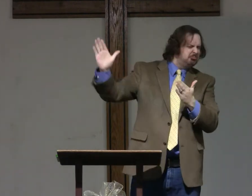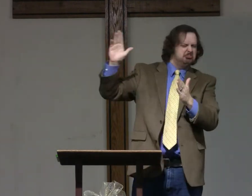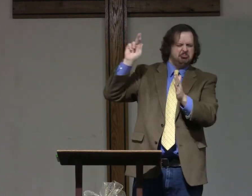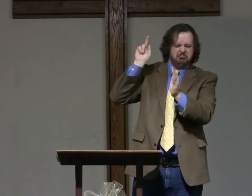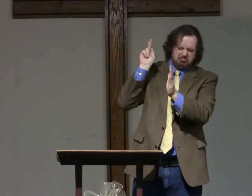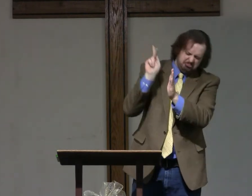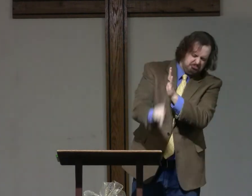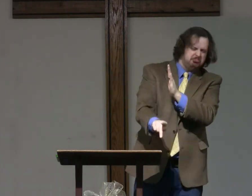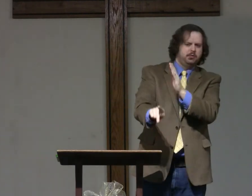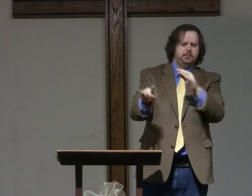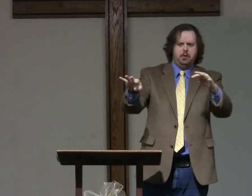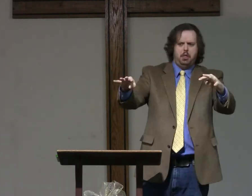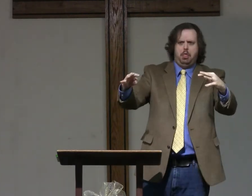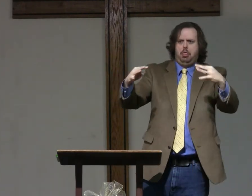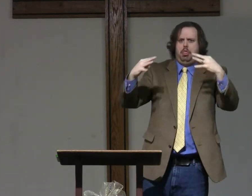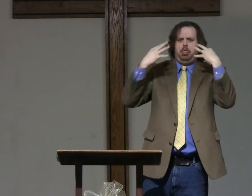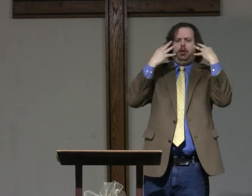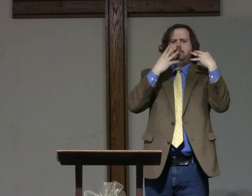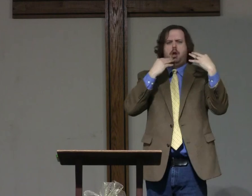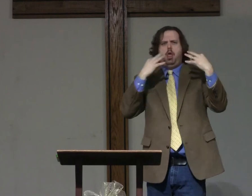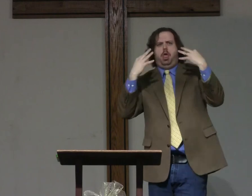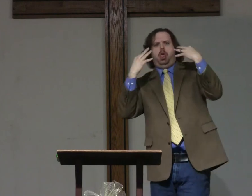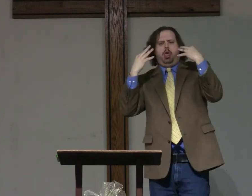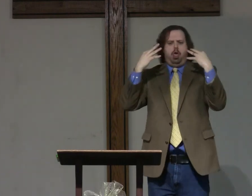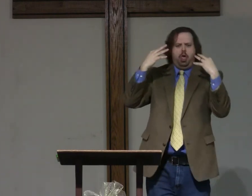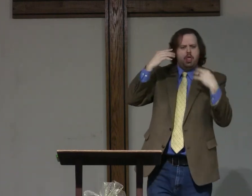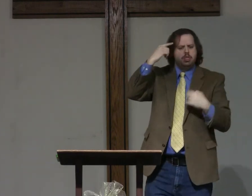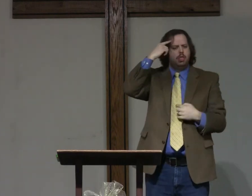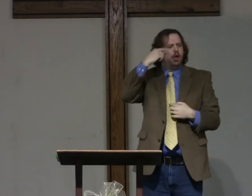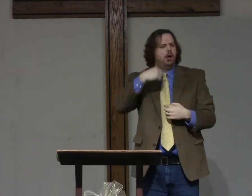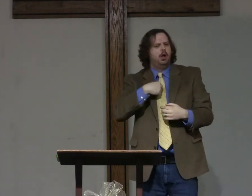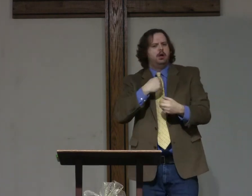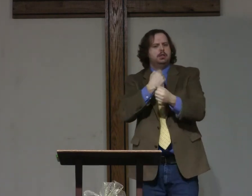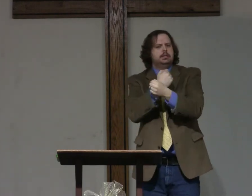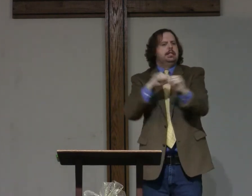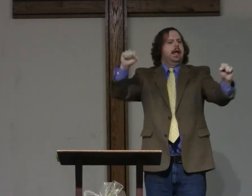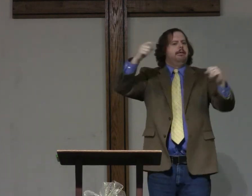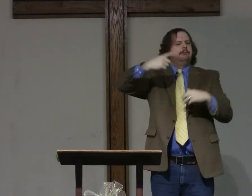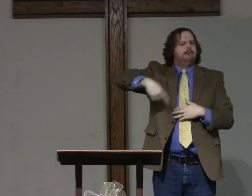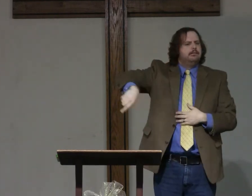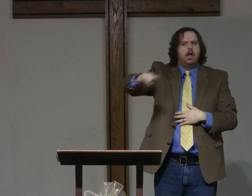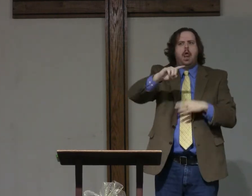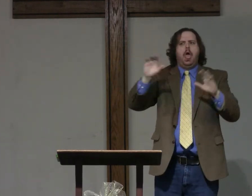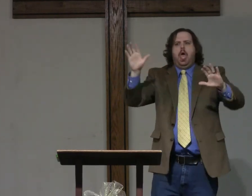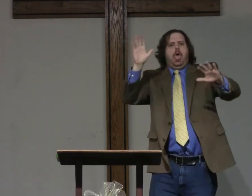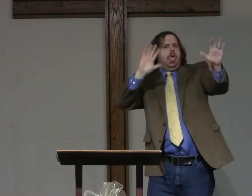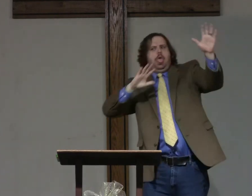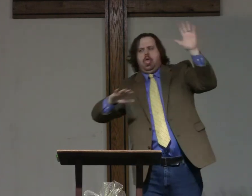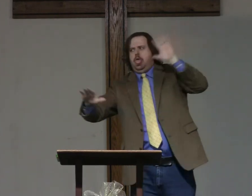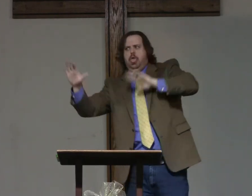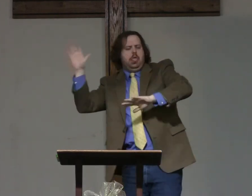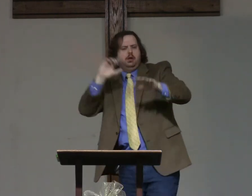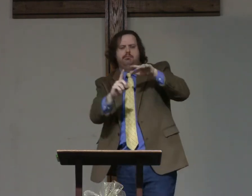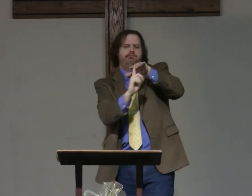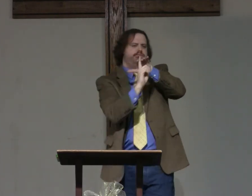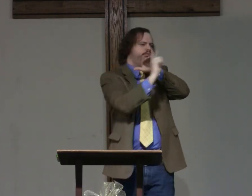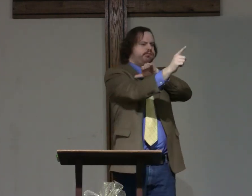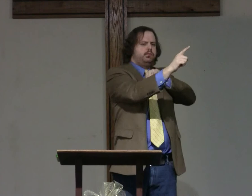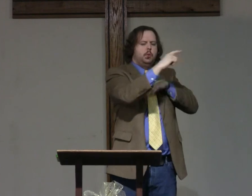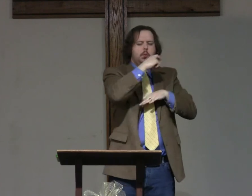the soldier who was beating the slave. And then the people thought that he